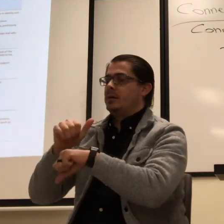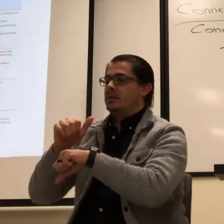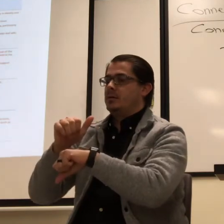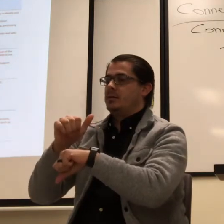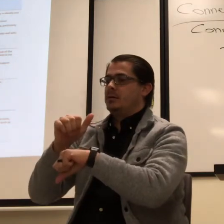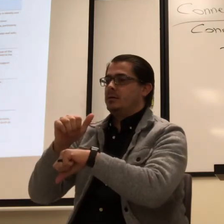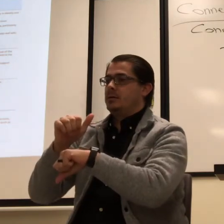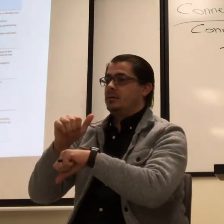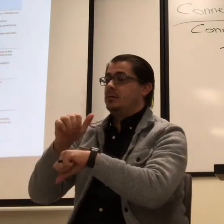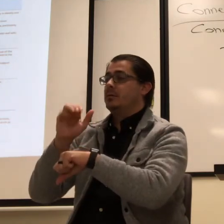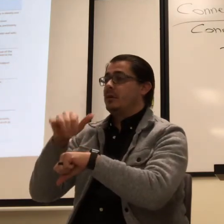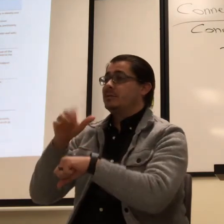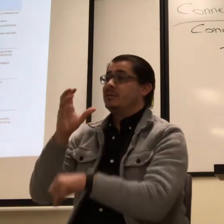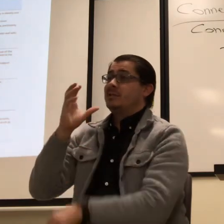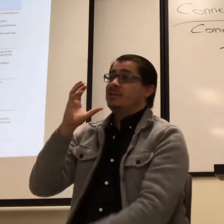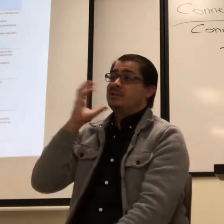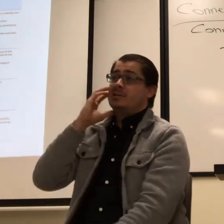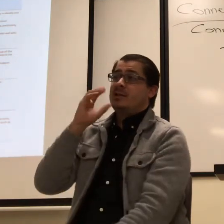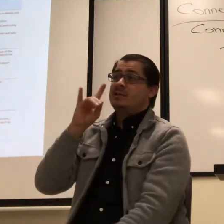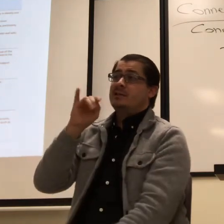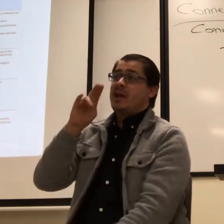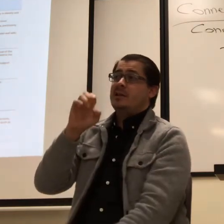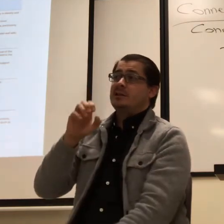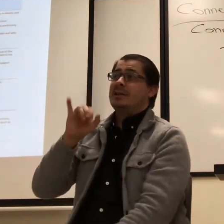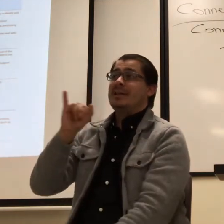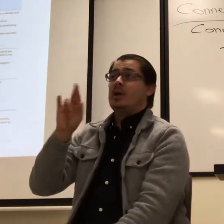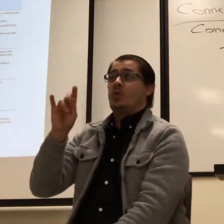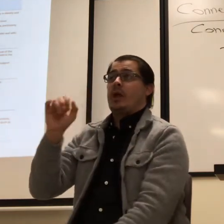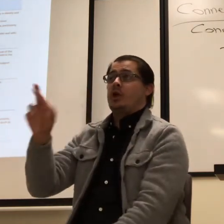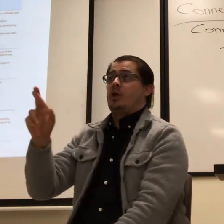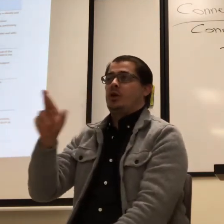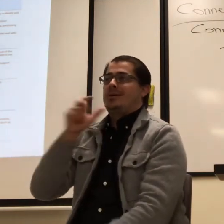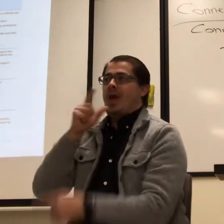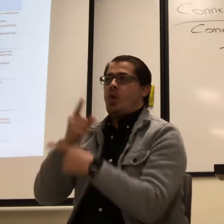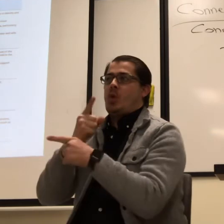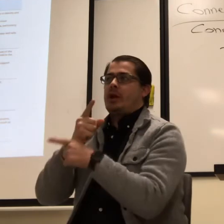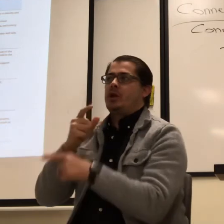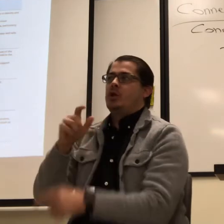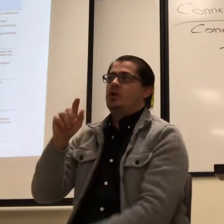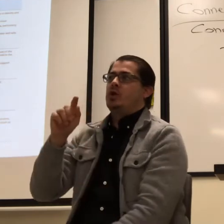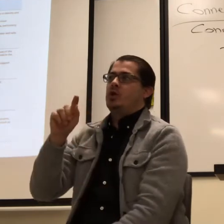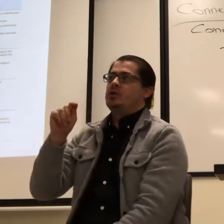that would be dense, irregular connective tissue.